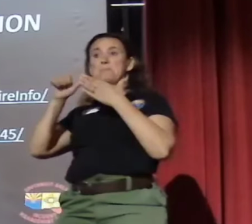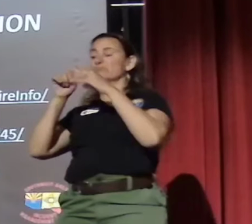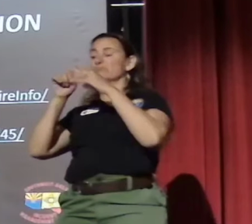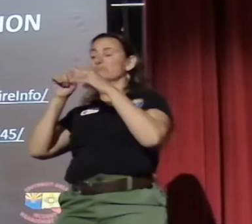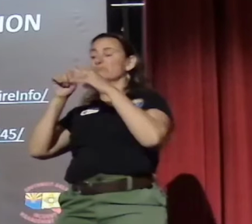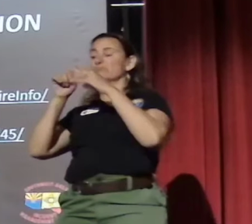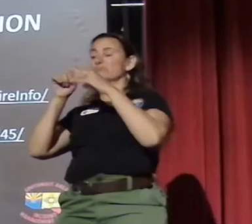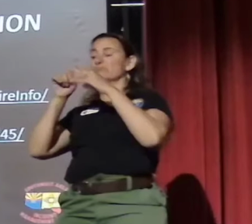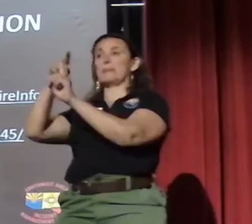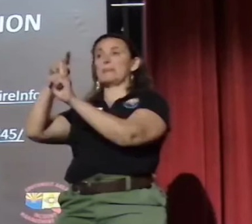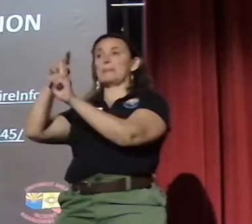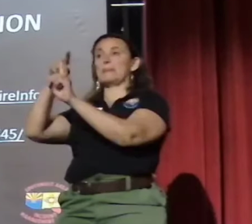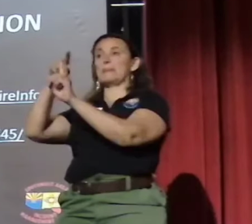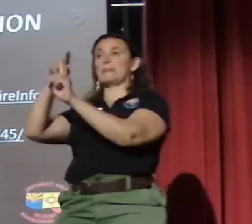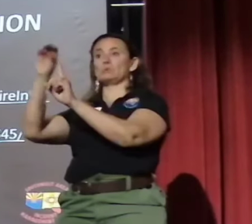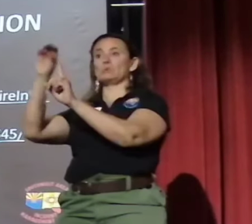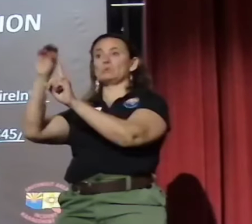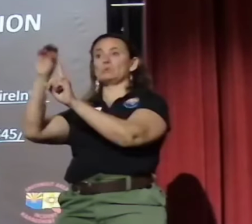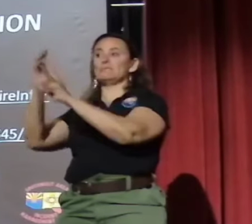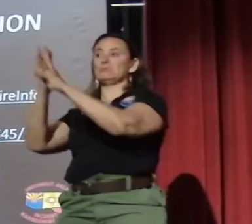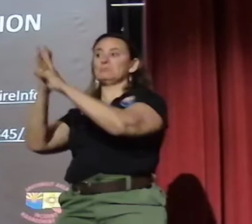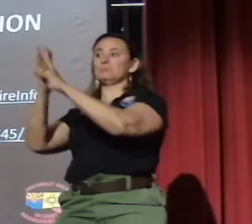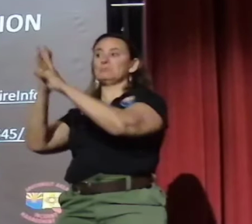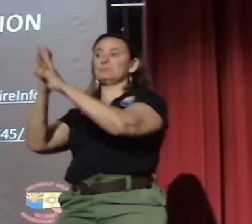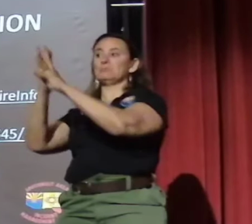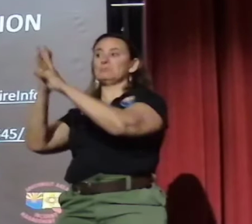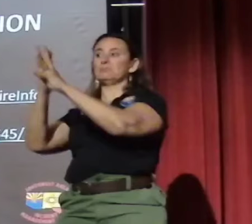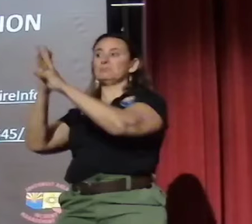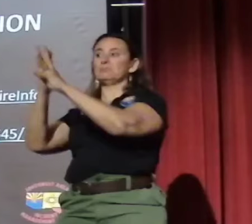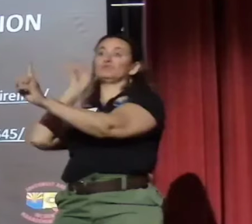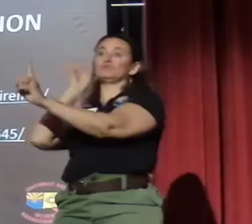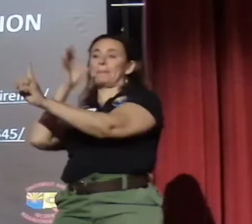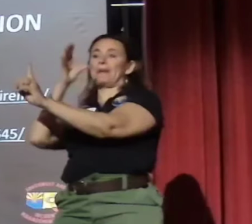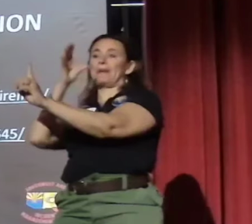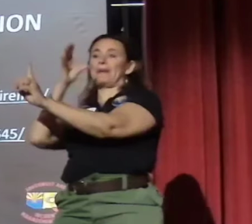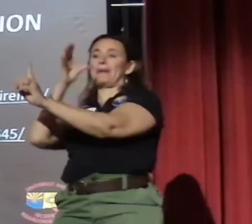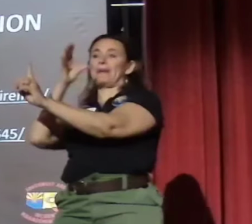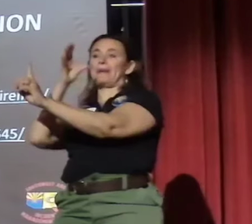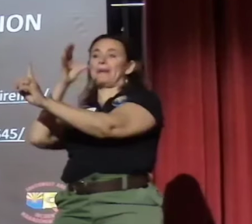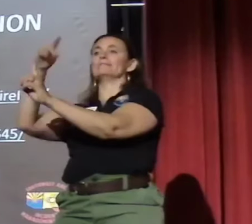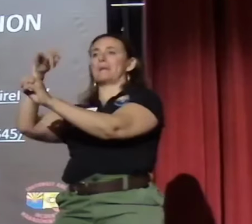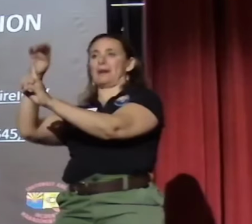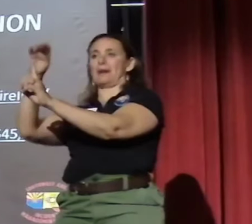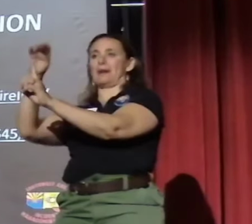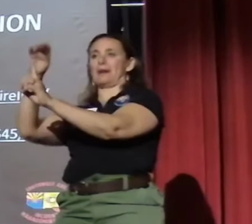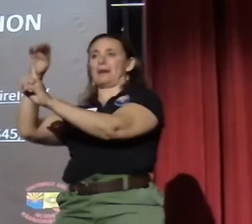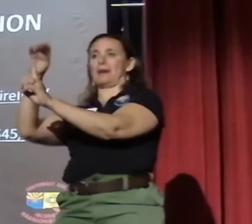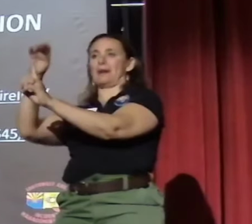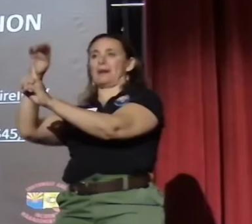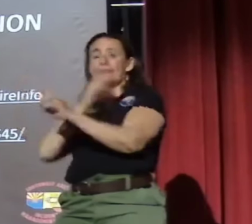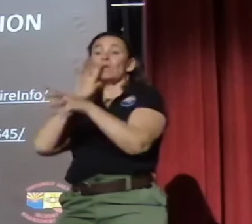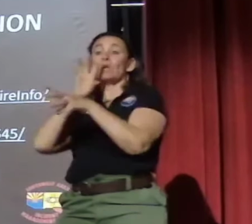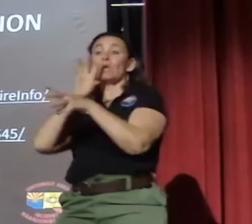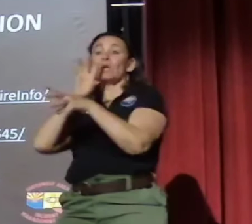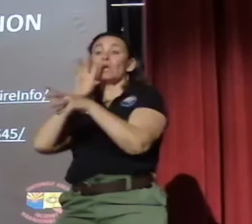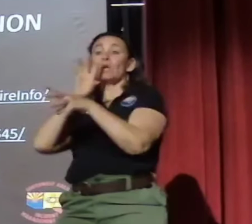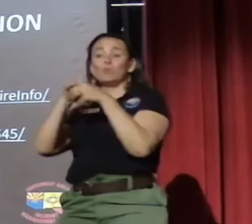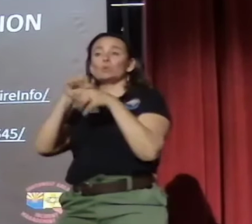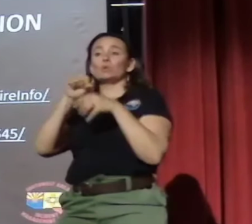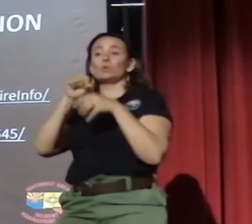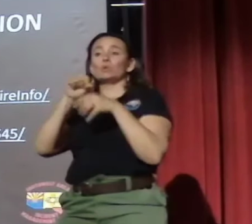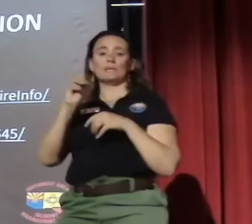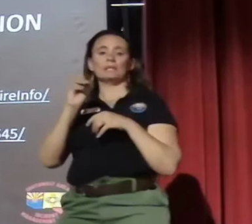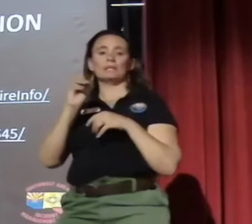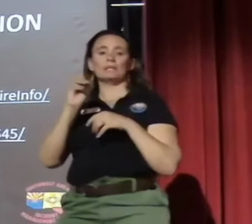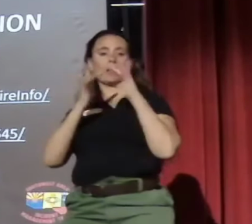Payson Post Office. We will make sure that we will include that information in our social media posts as well. So for the folks online, that